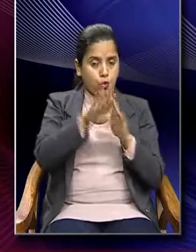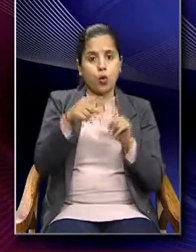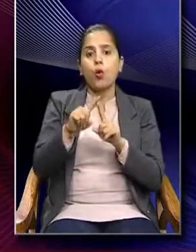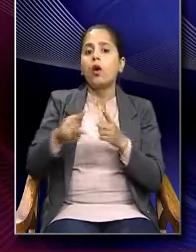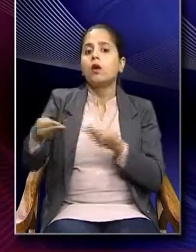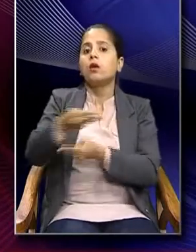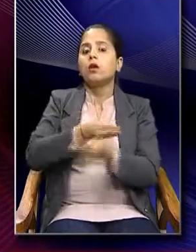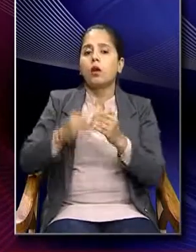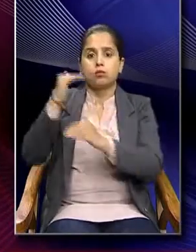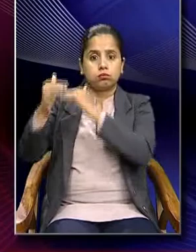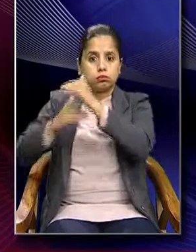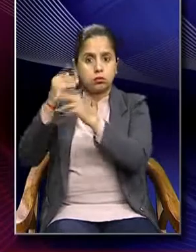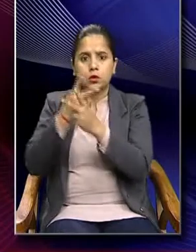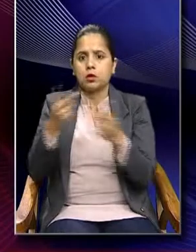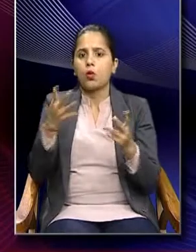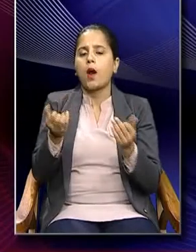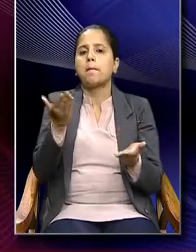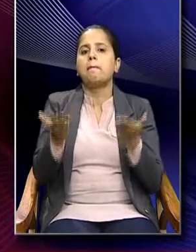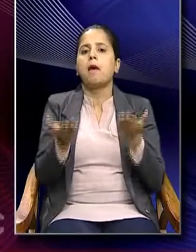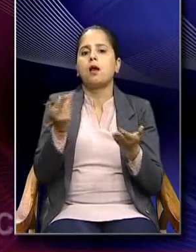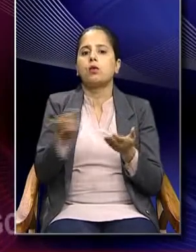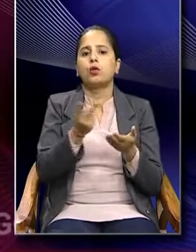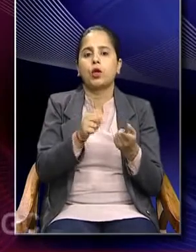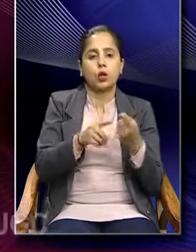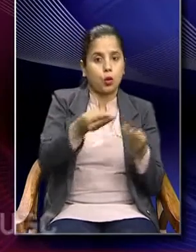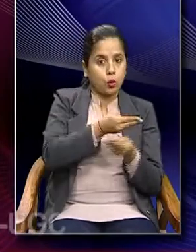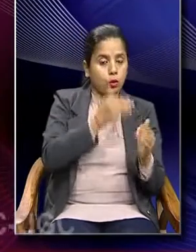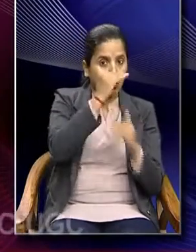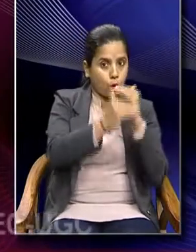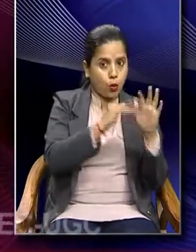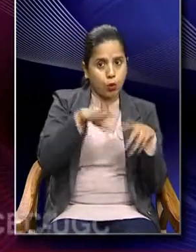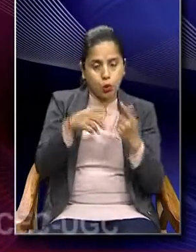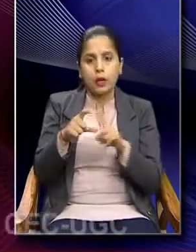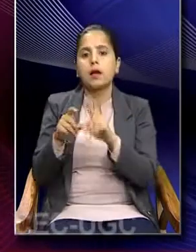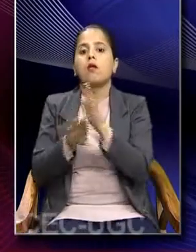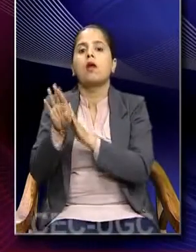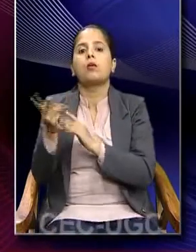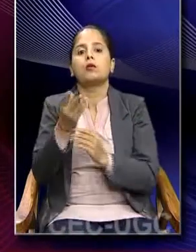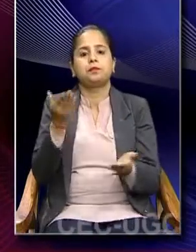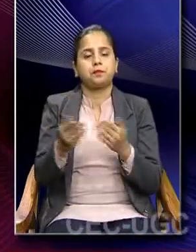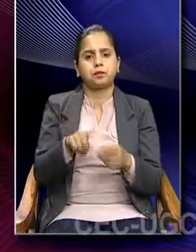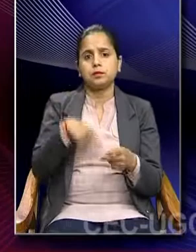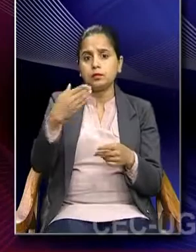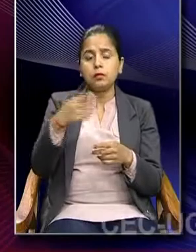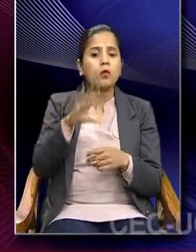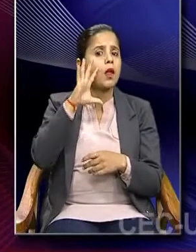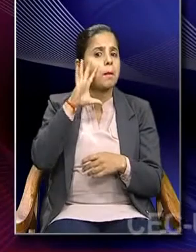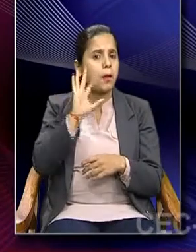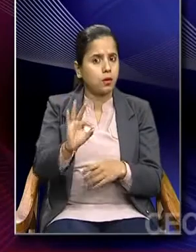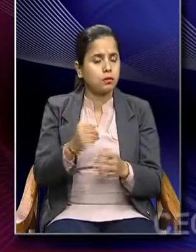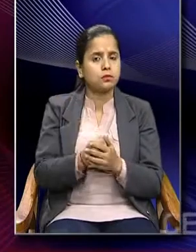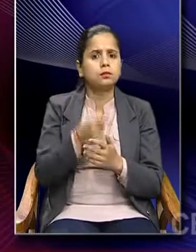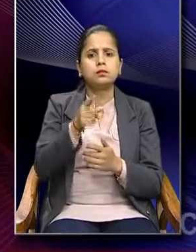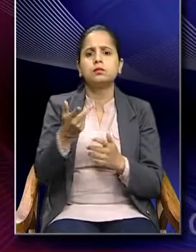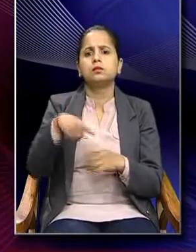they want a balance between economic growth and economic development. The next important relevance